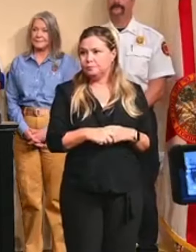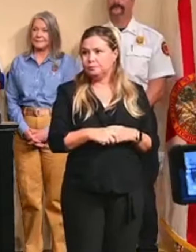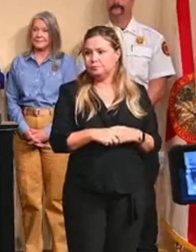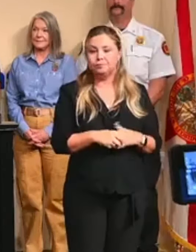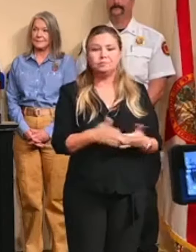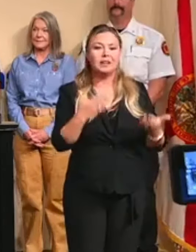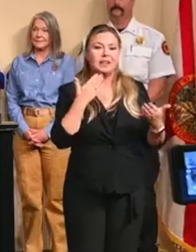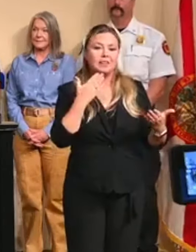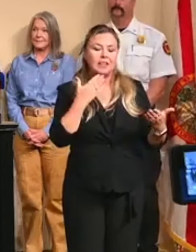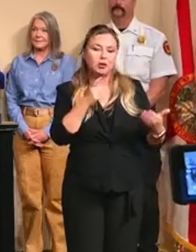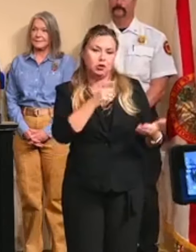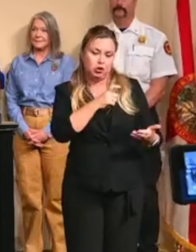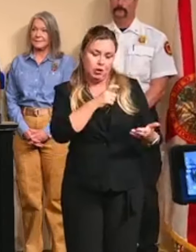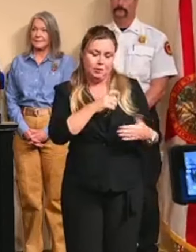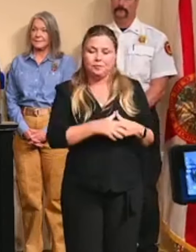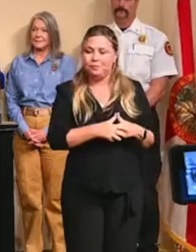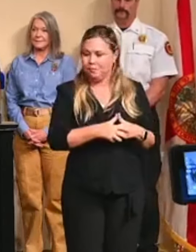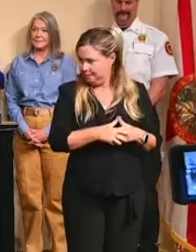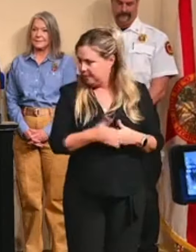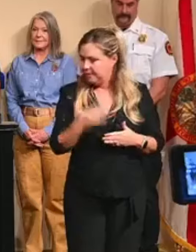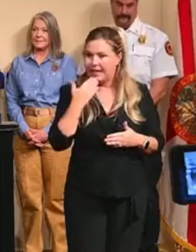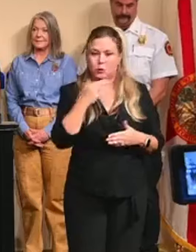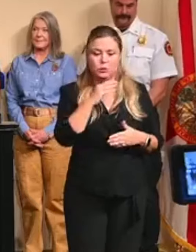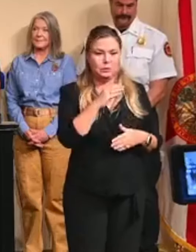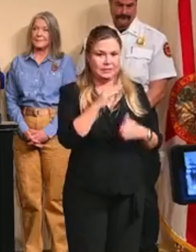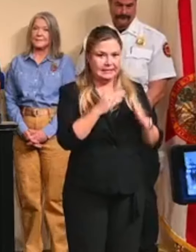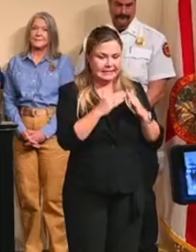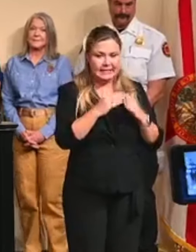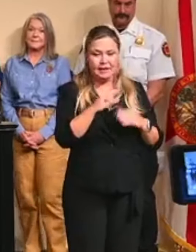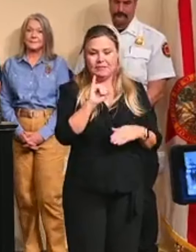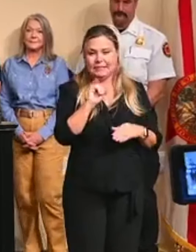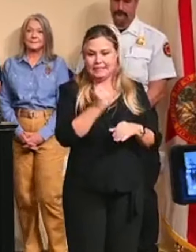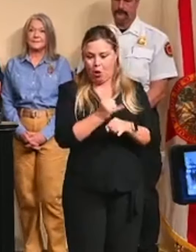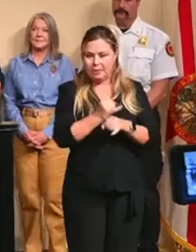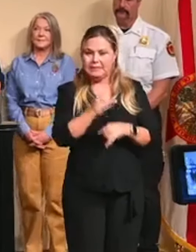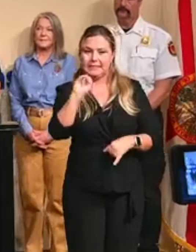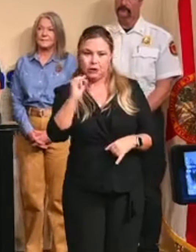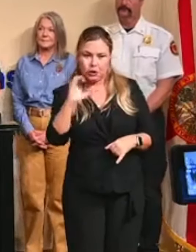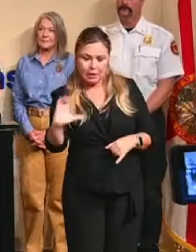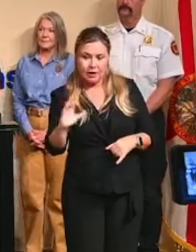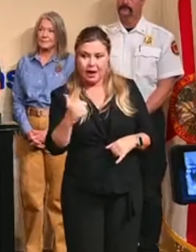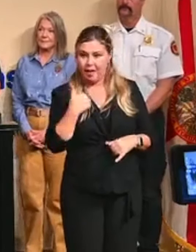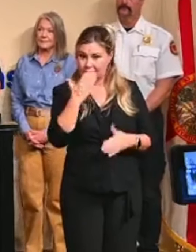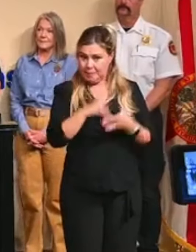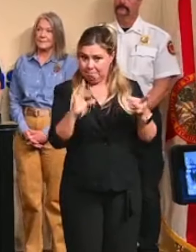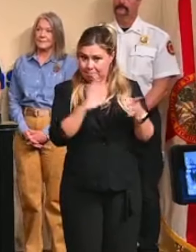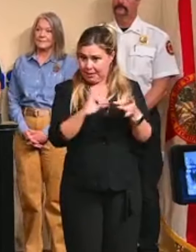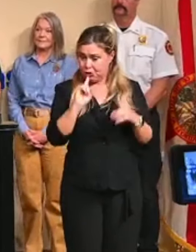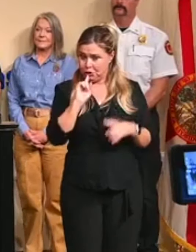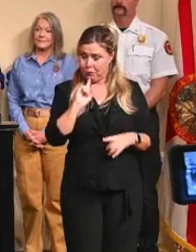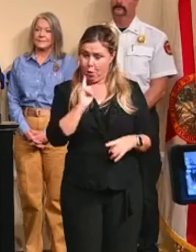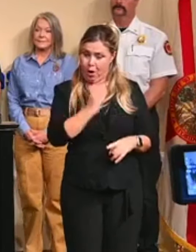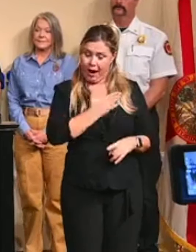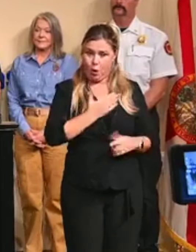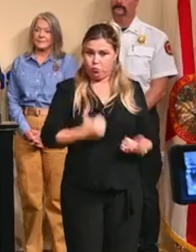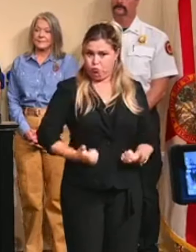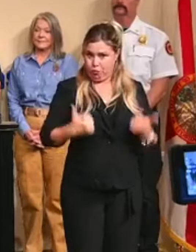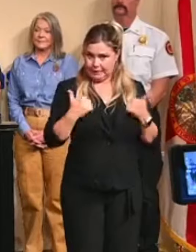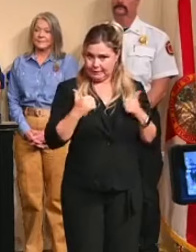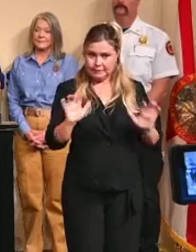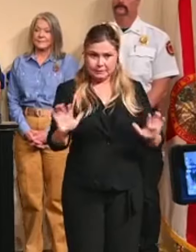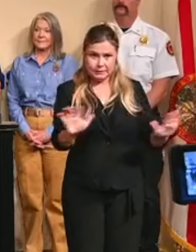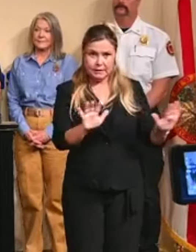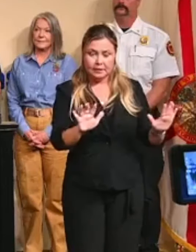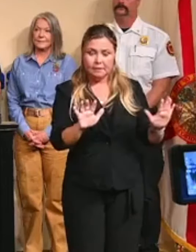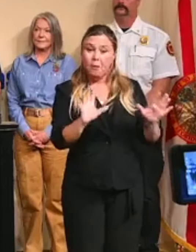Thank you, Sheriff. Carlos Avalis, Fire Chief for the City of St. Augustine. I have some messaging specific to the City of St. Augustine and our residents.